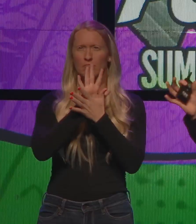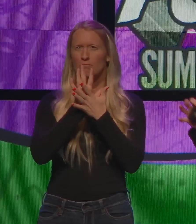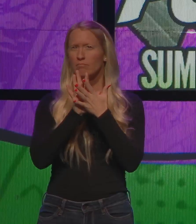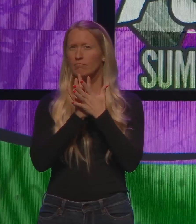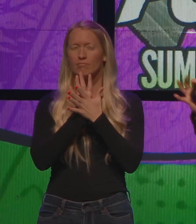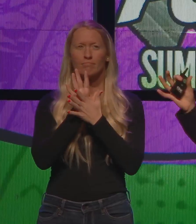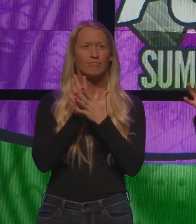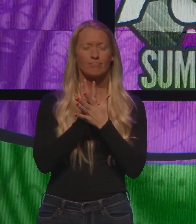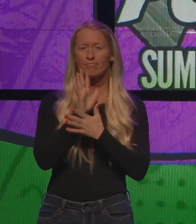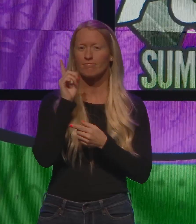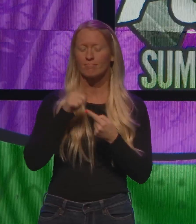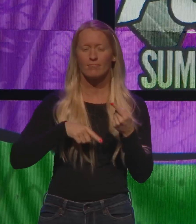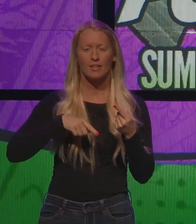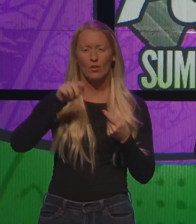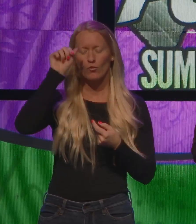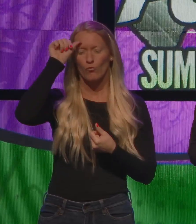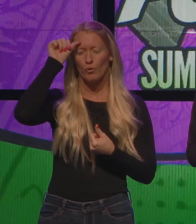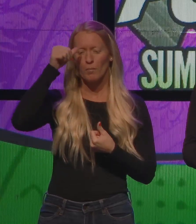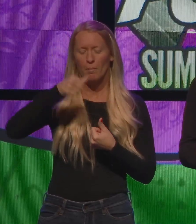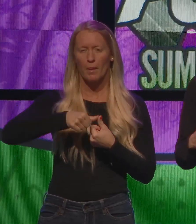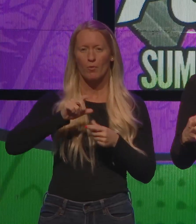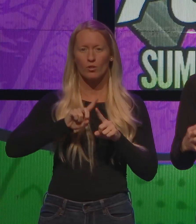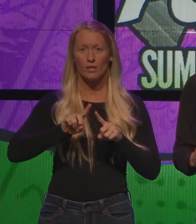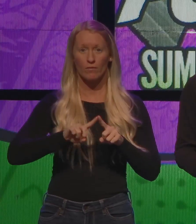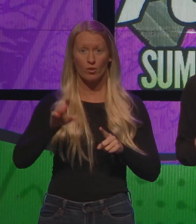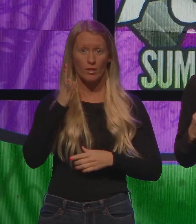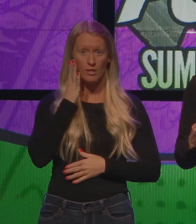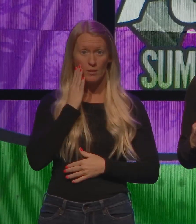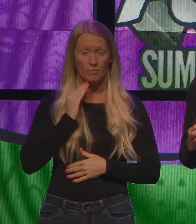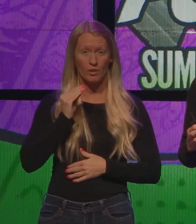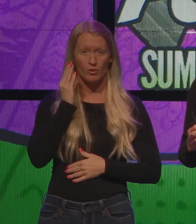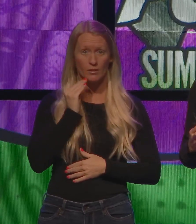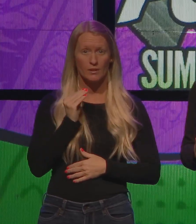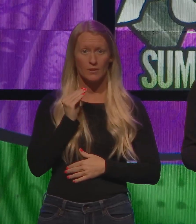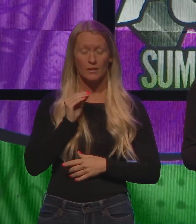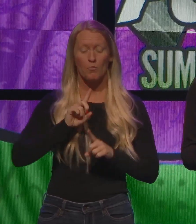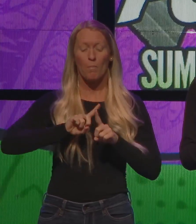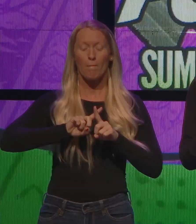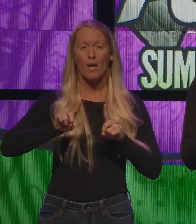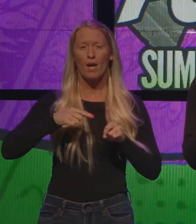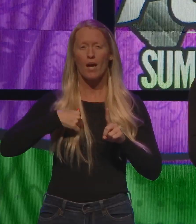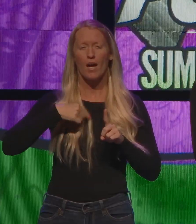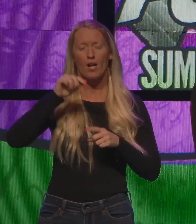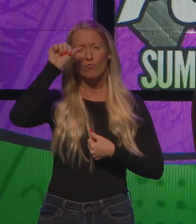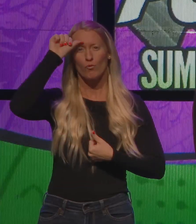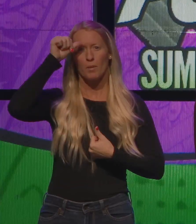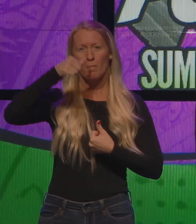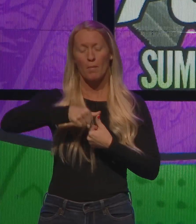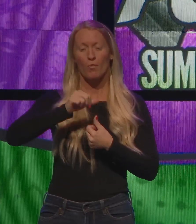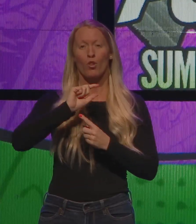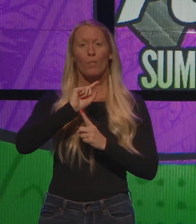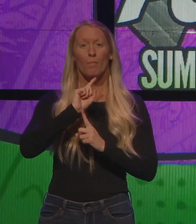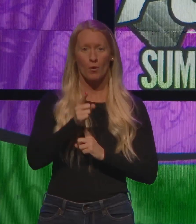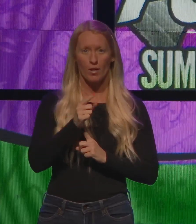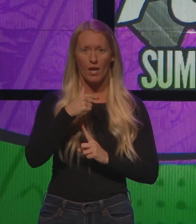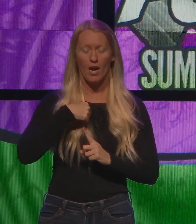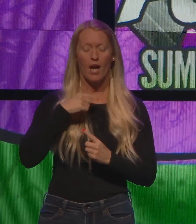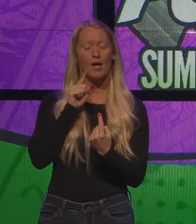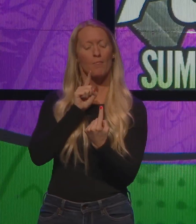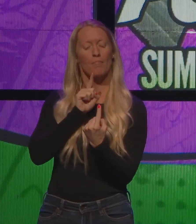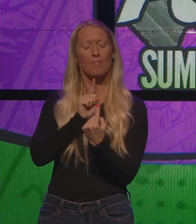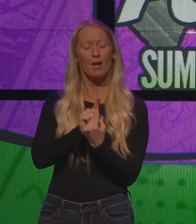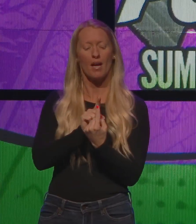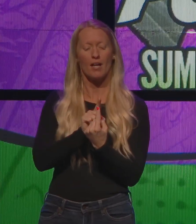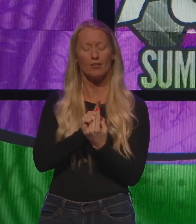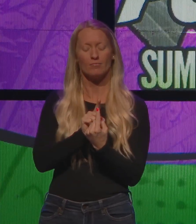just all a blur, different experiences. But I remember the moment that I, met her. Like, I remember